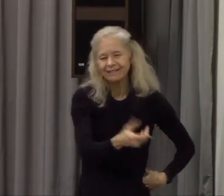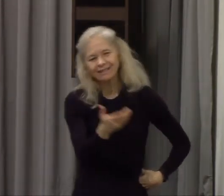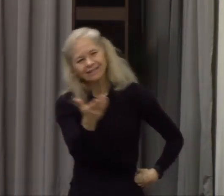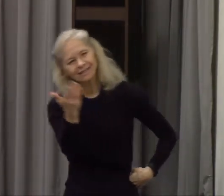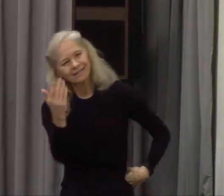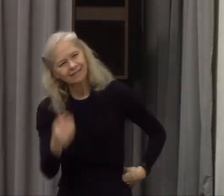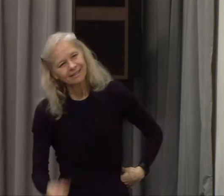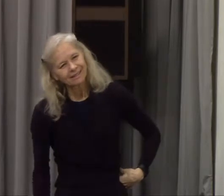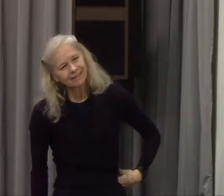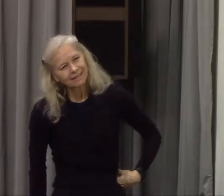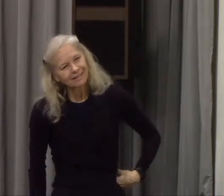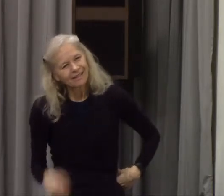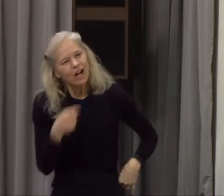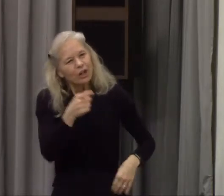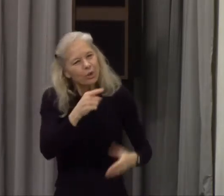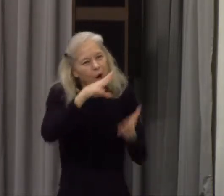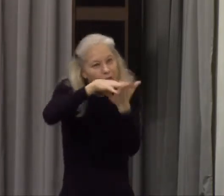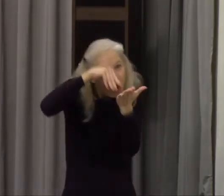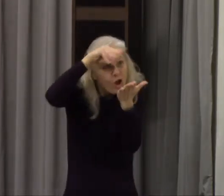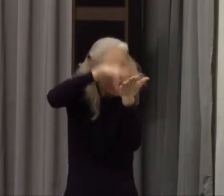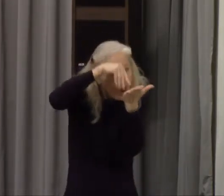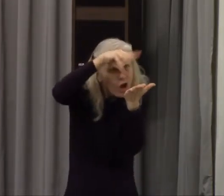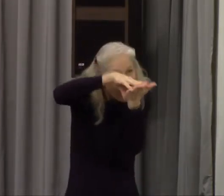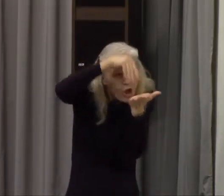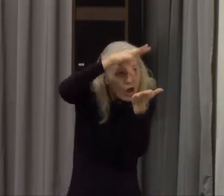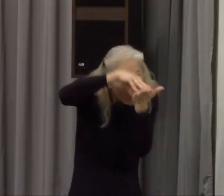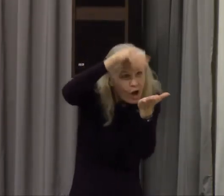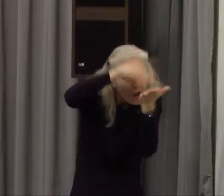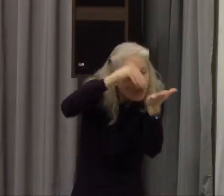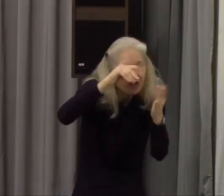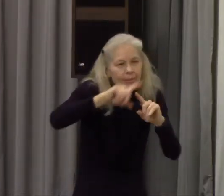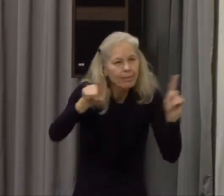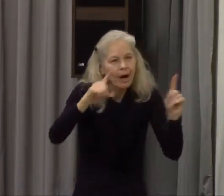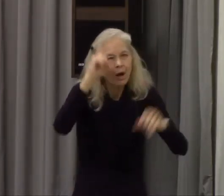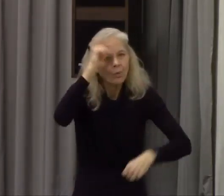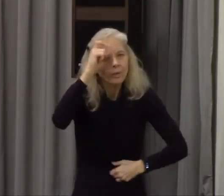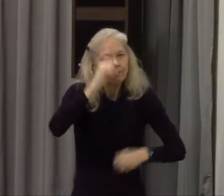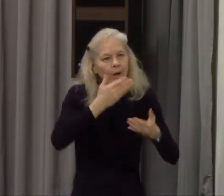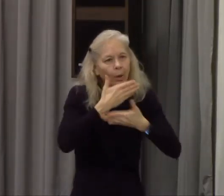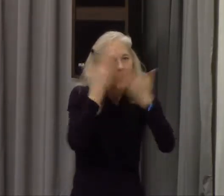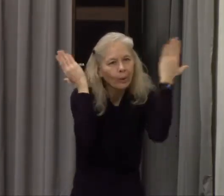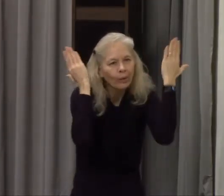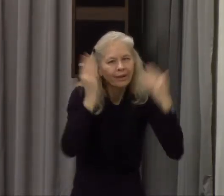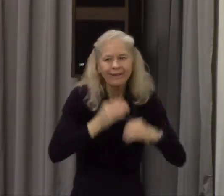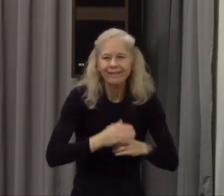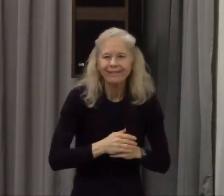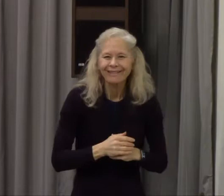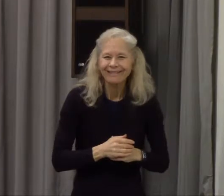wisdom. You missed it. Yet these little ones, who many of them couldn't afford a copy of the